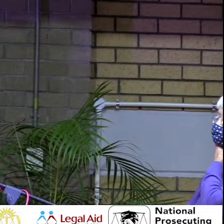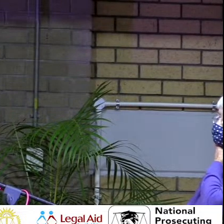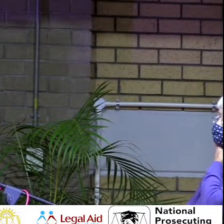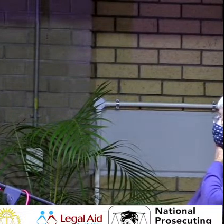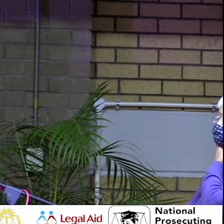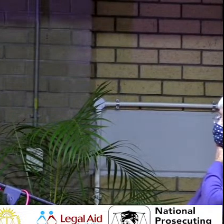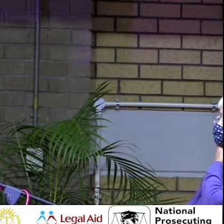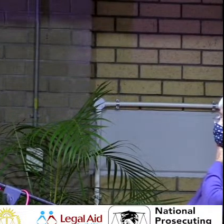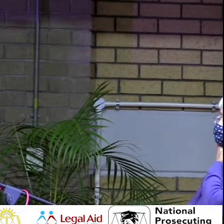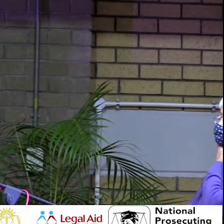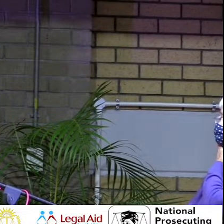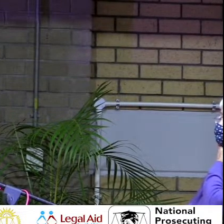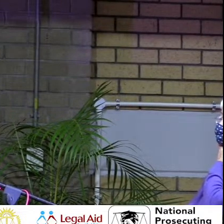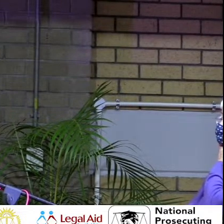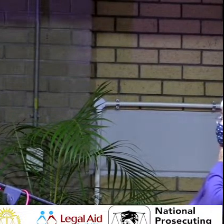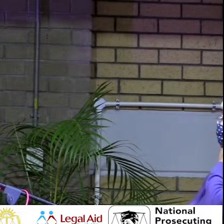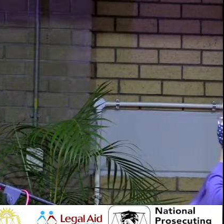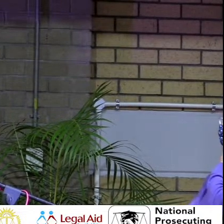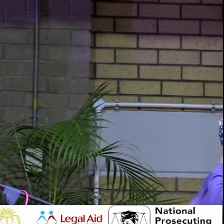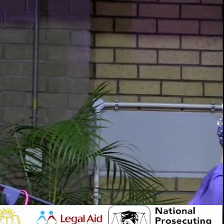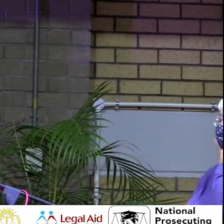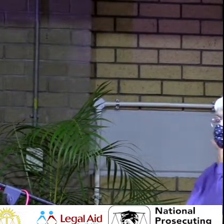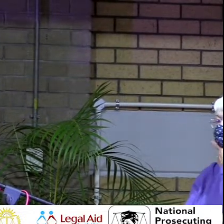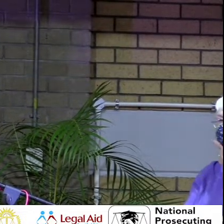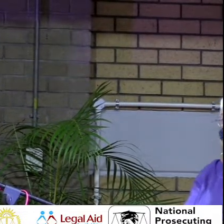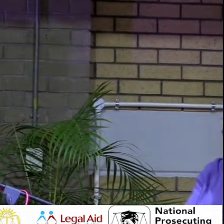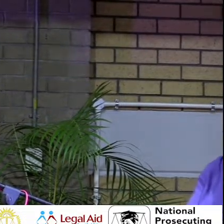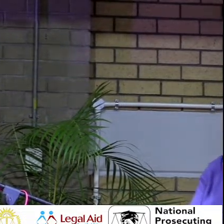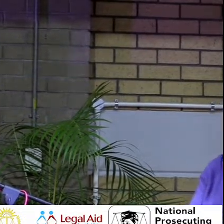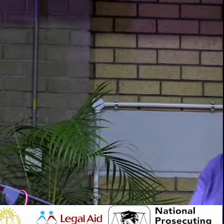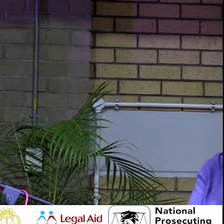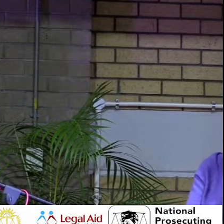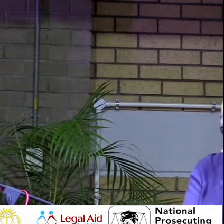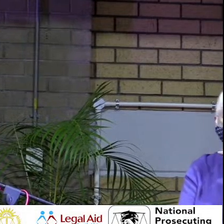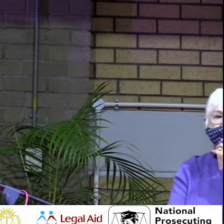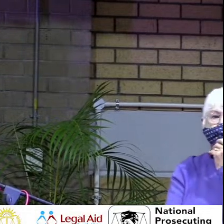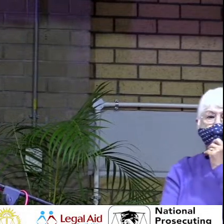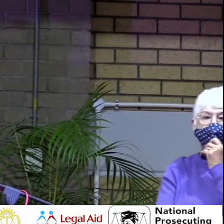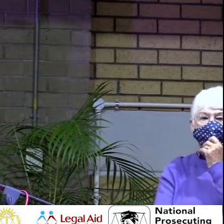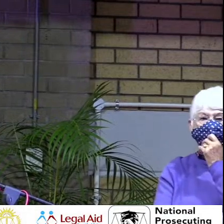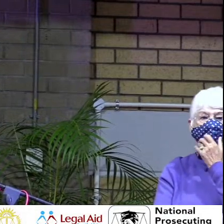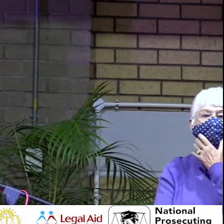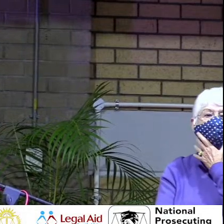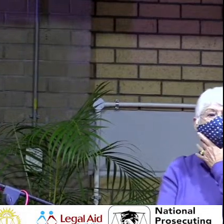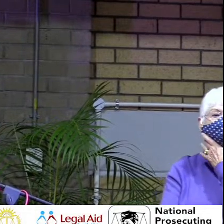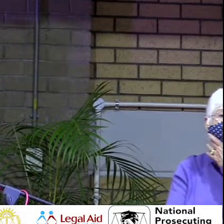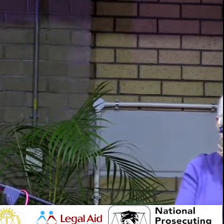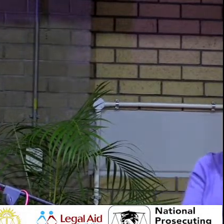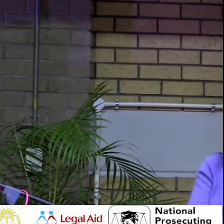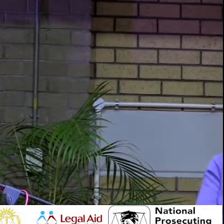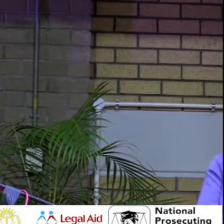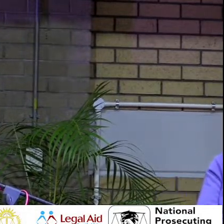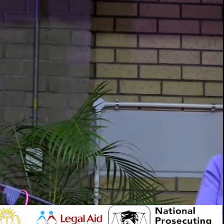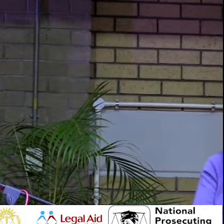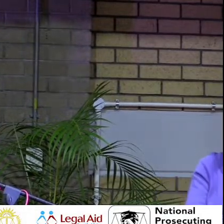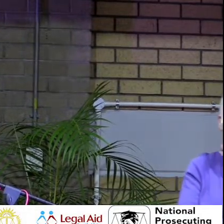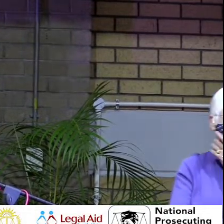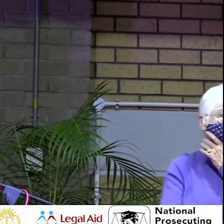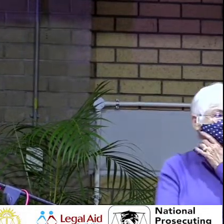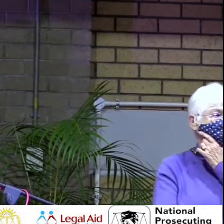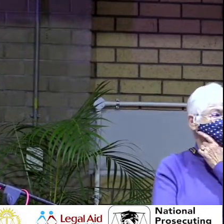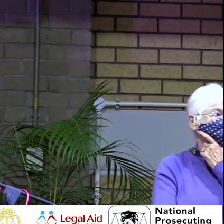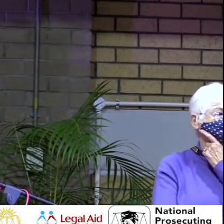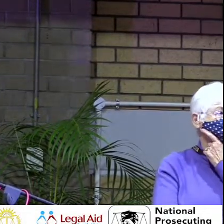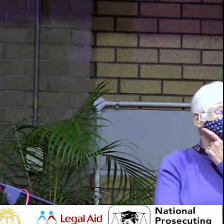abakwantsakisana isipolisa silapha ke ngoku ekuhlaleni babancedise nabantu, akho mntu ojikiswayo xa eye emapoliseni. Ngakumbi